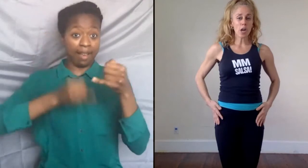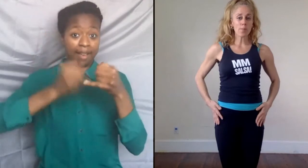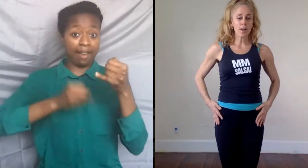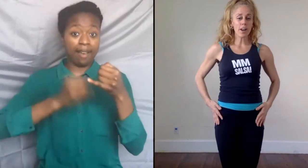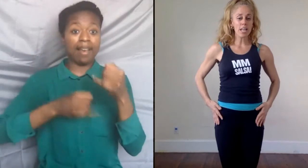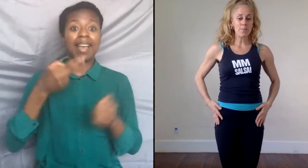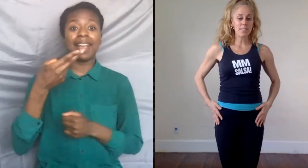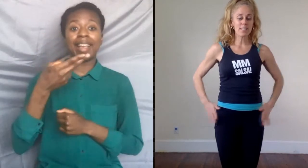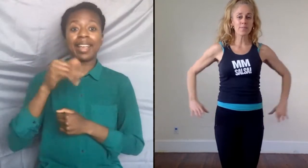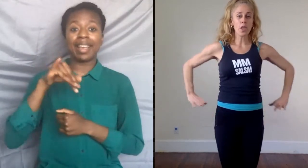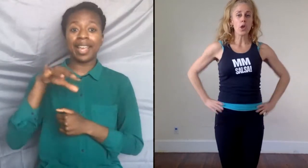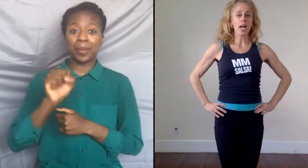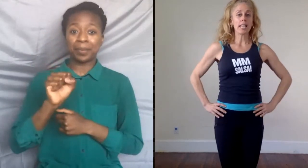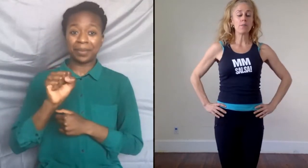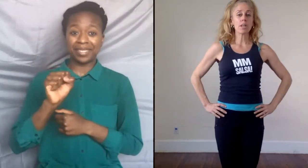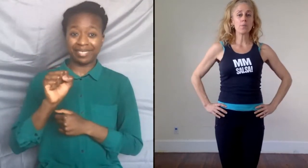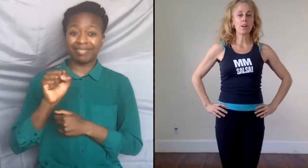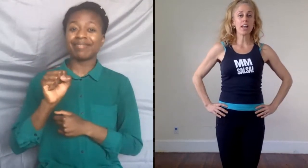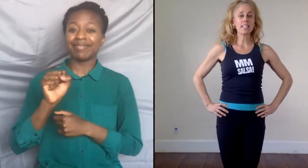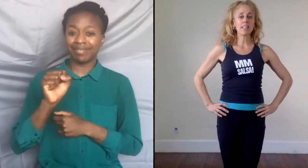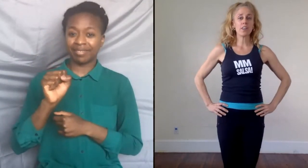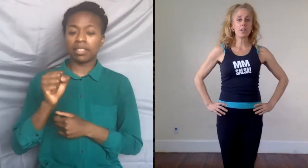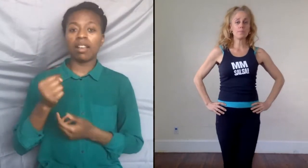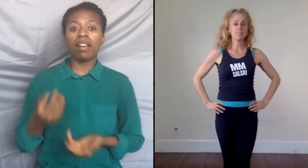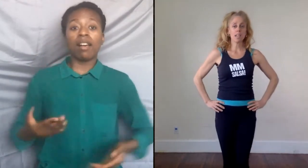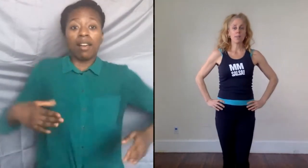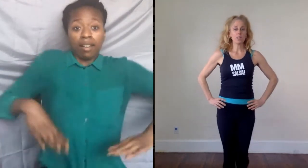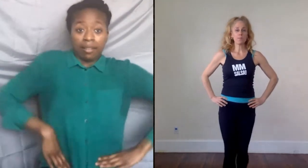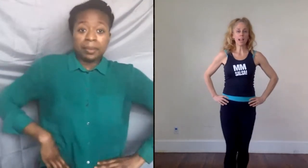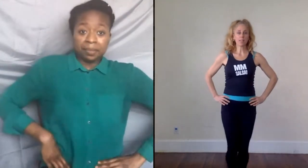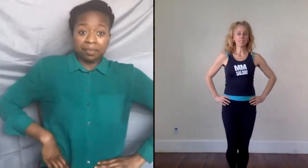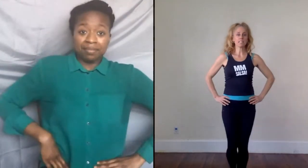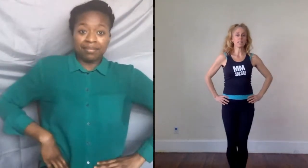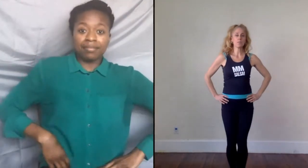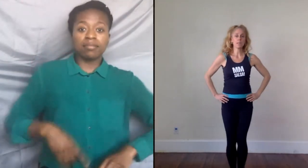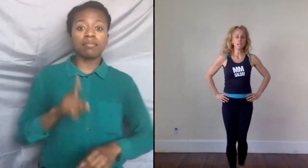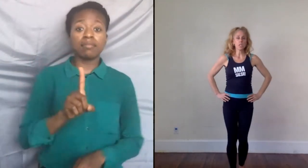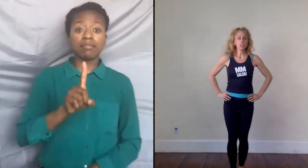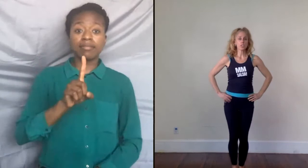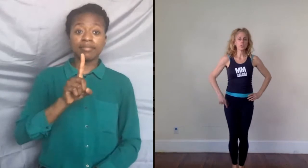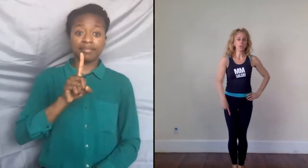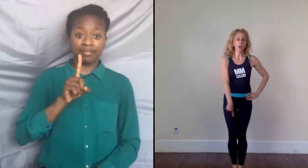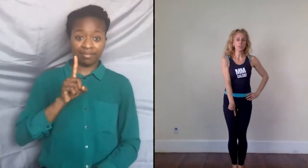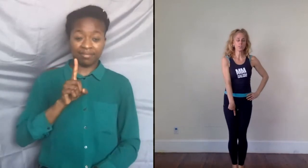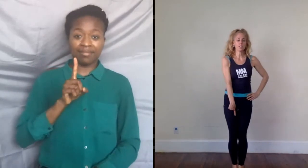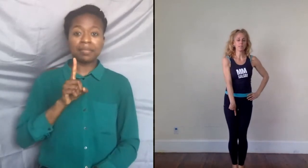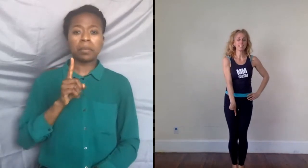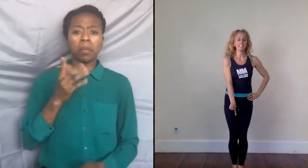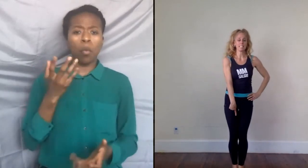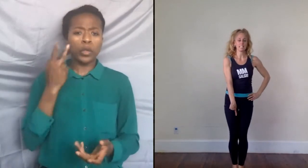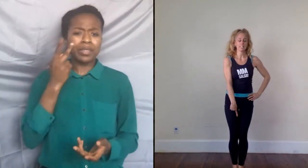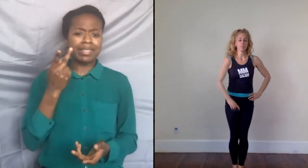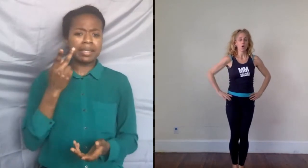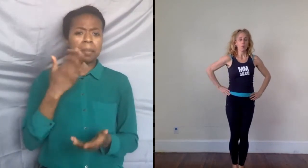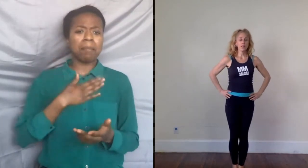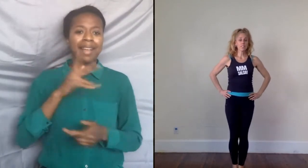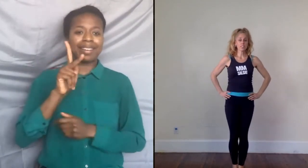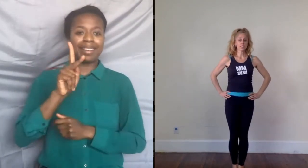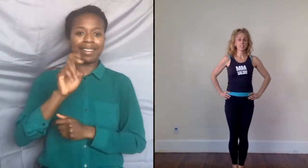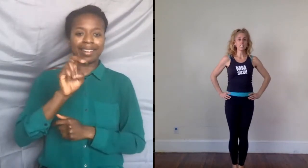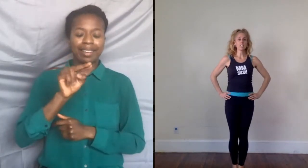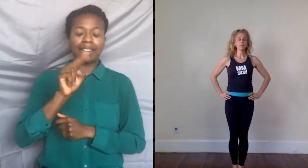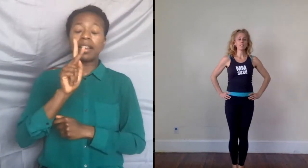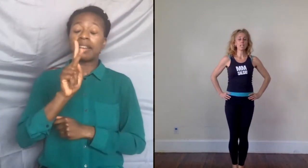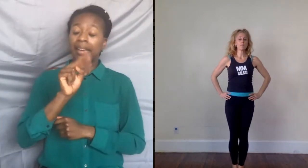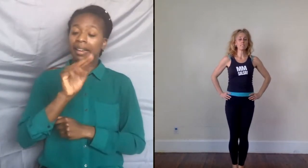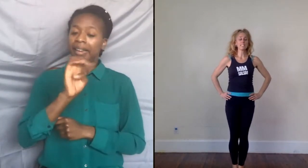let's talk about our hips. Again, we're gonna put our hands on our hips. I'm gonna back up just a little bit so that you can also see my knees. One of the